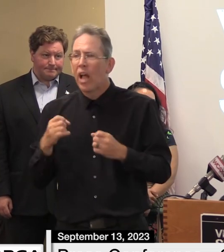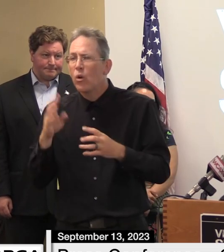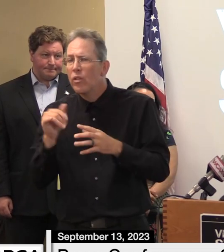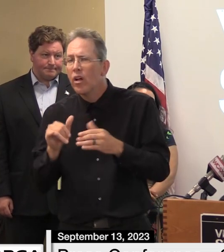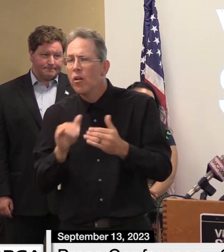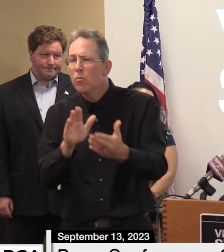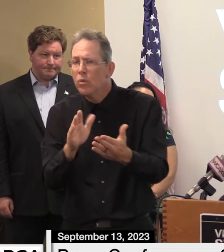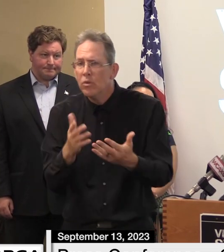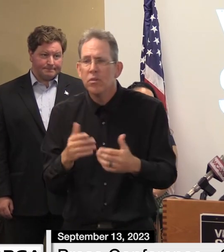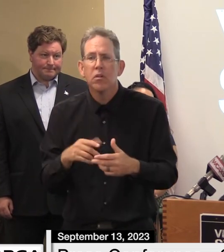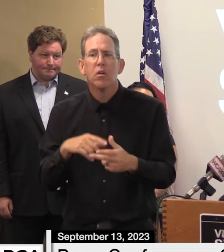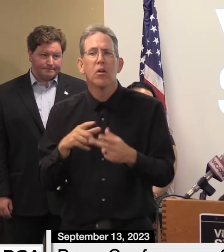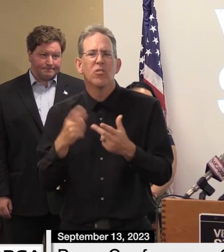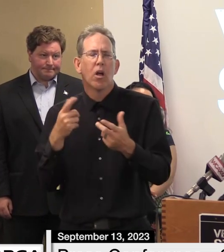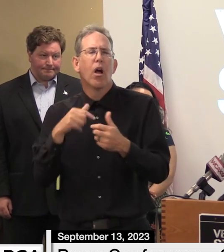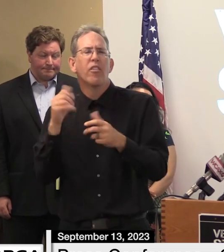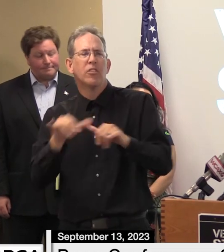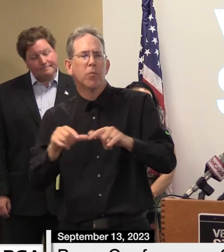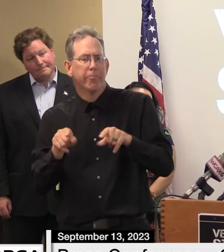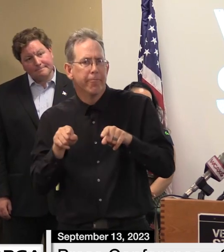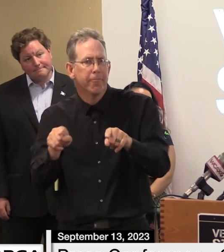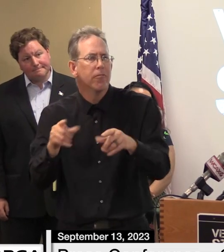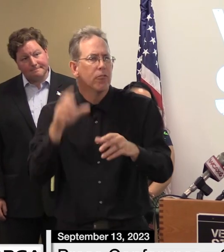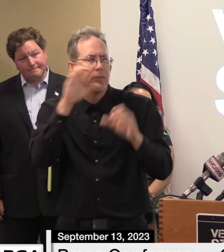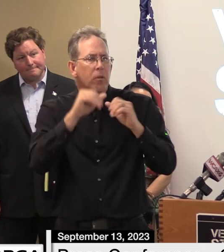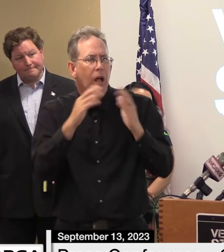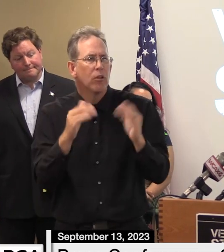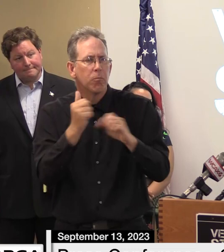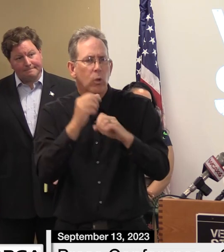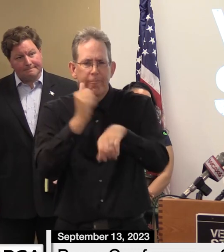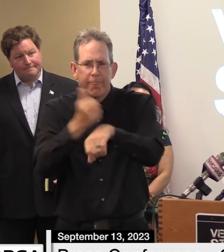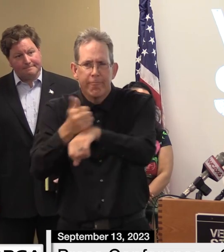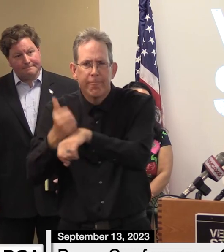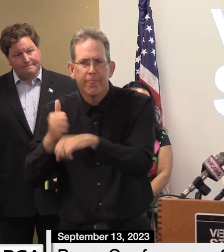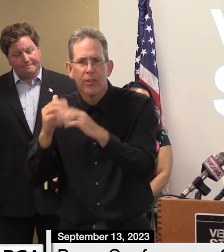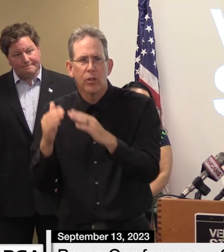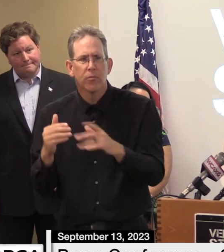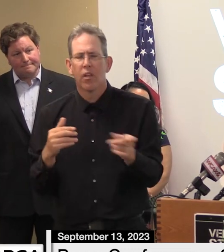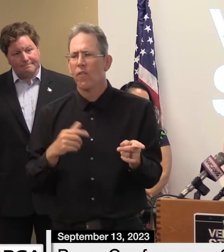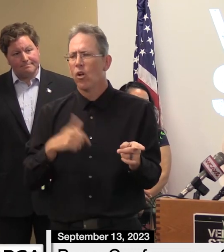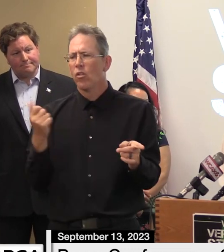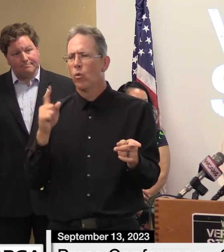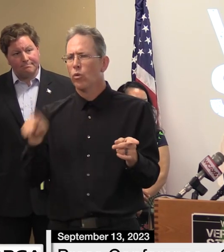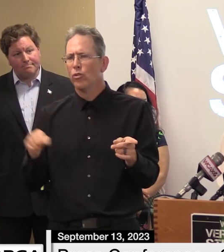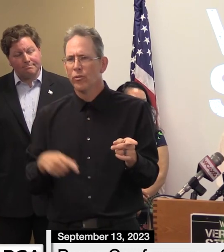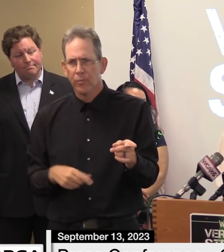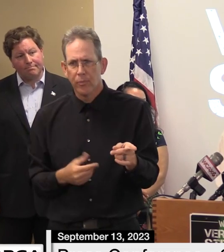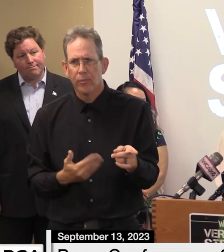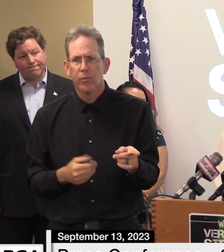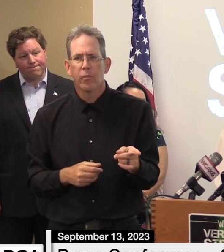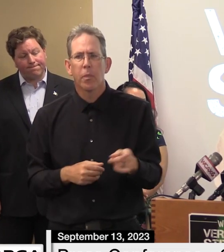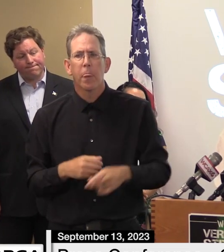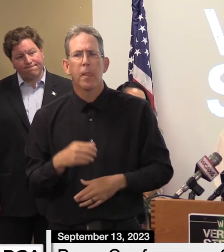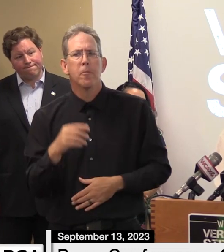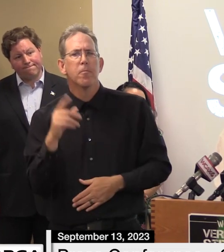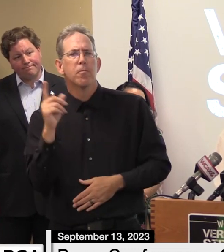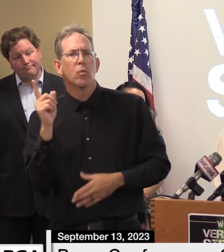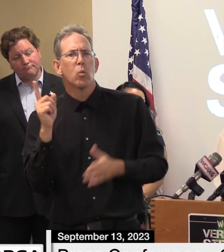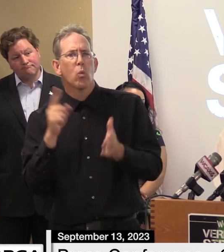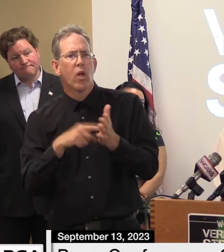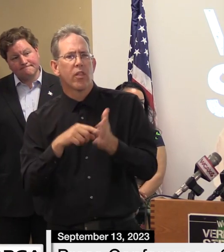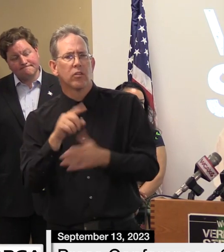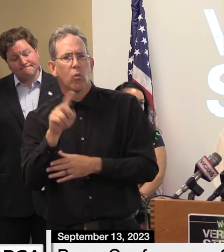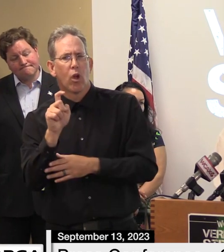more housing at the same time. Do you see any of those 1,100 units that we're going to be creating, do you see any of those being